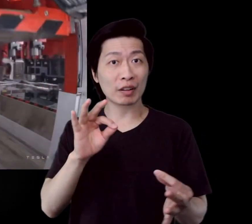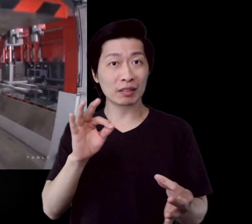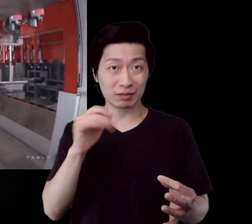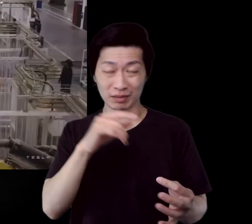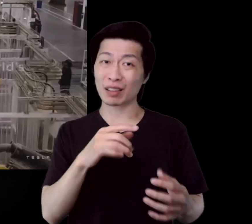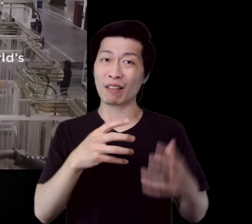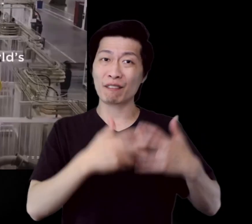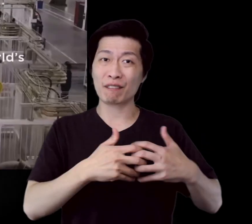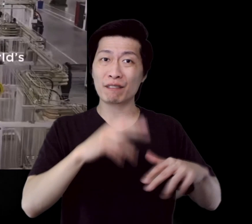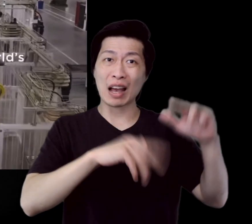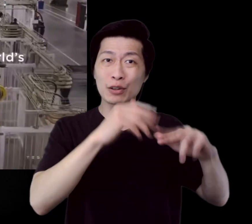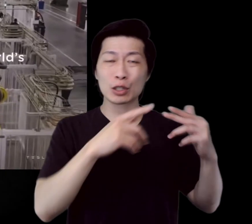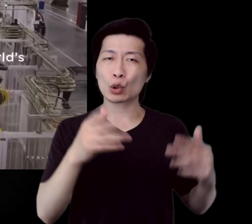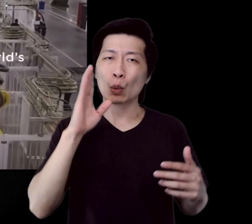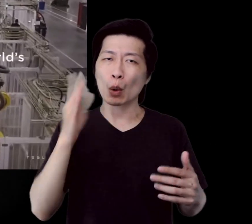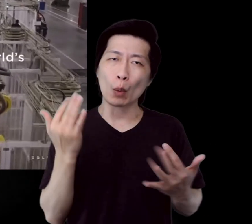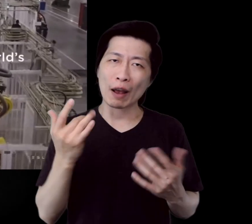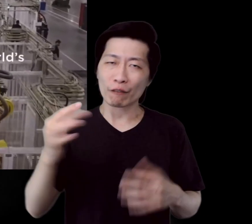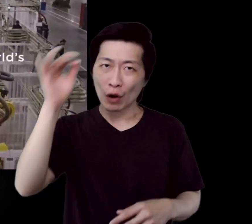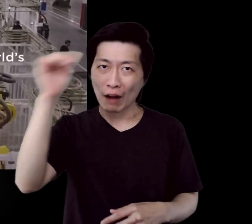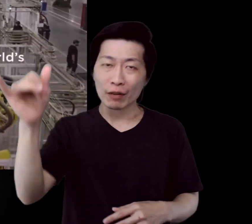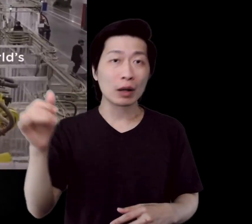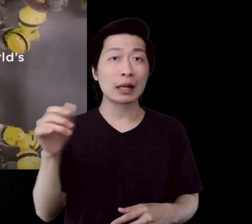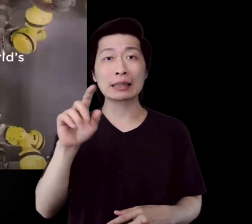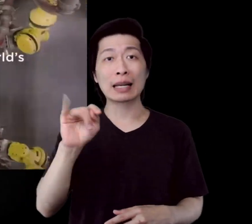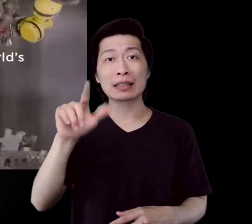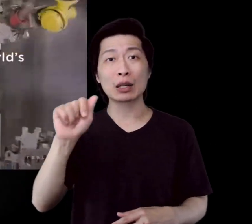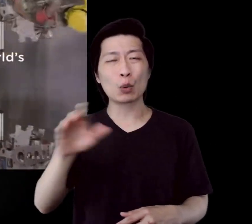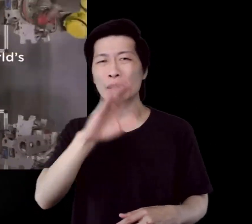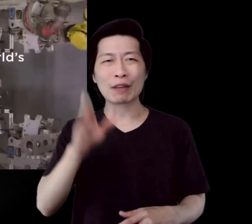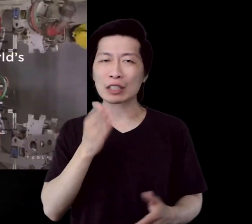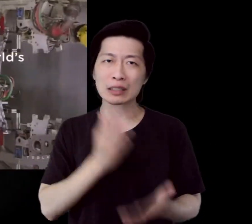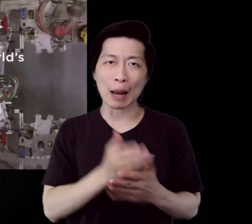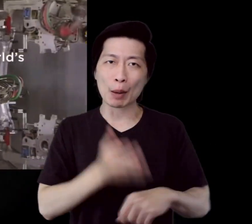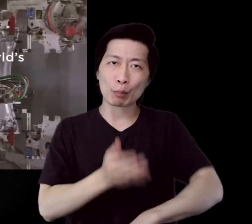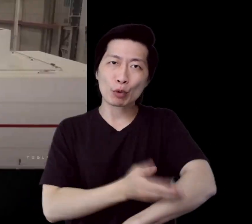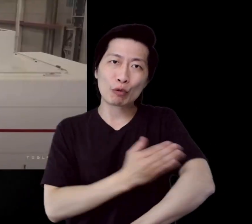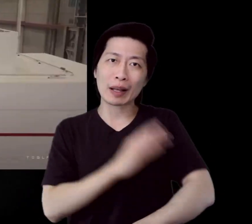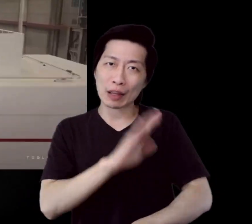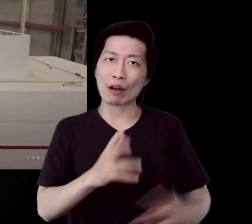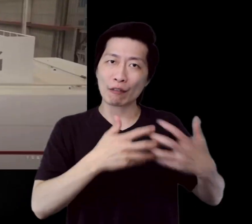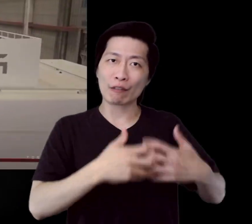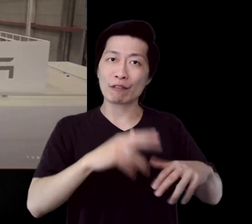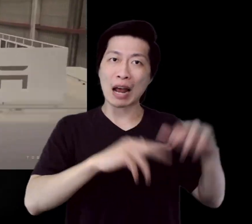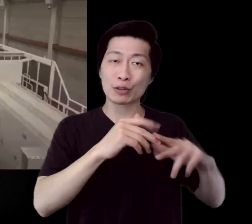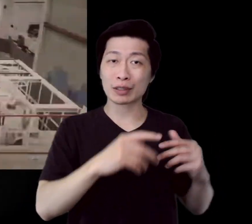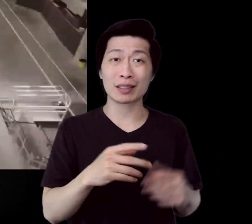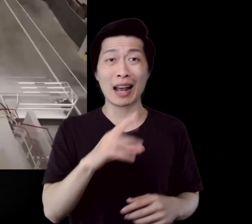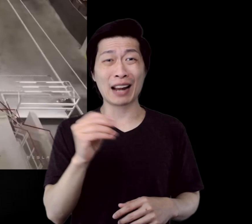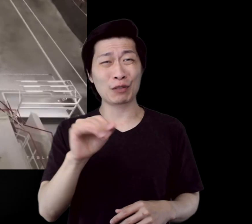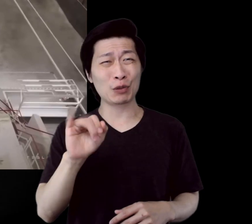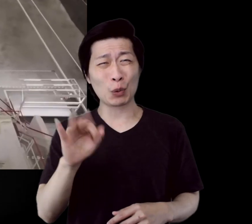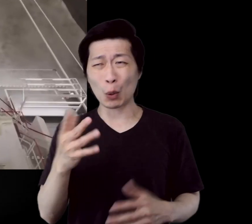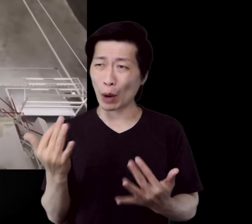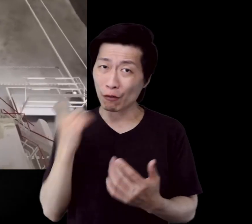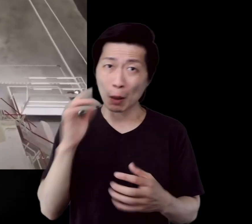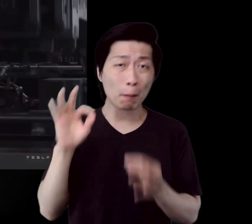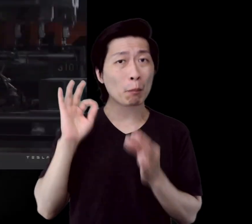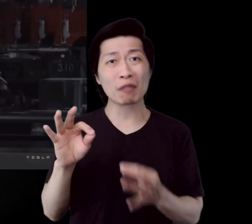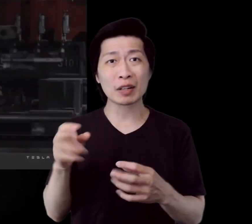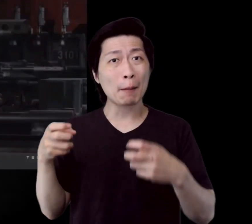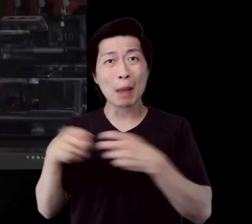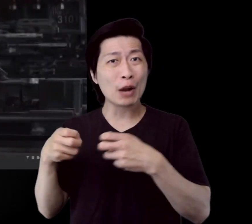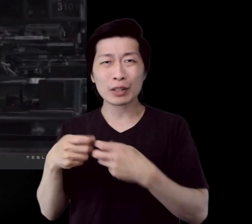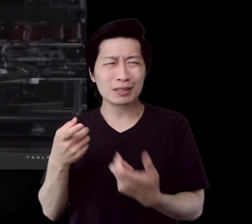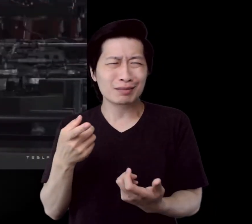wait forever, because Tesla will never be done improving the factories. And if you're waiting for the perfect battery, you will be waiting